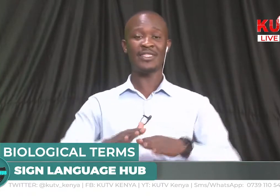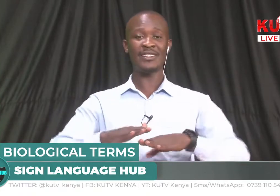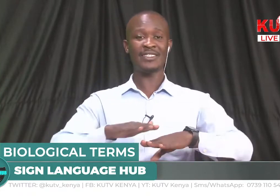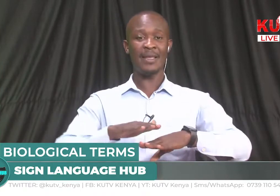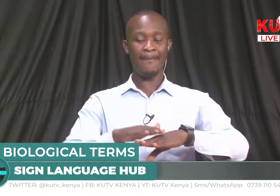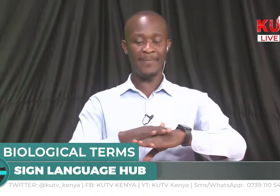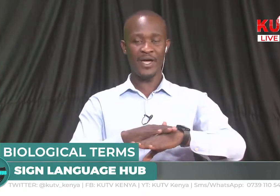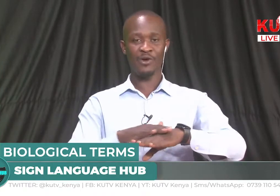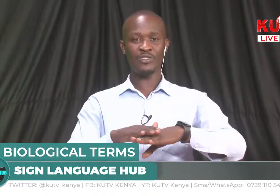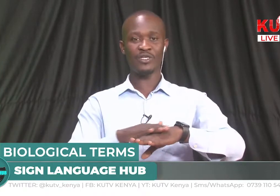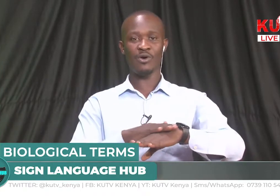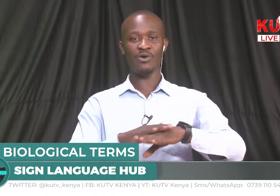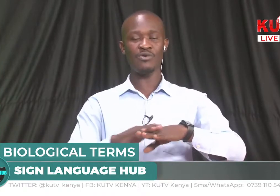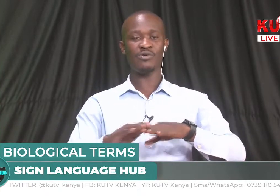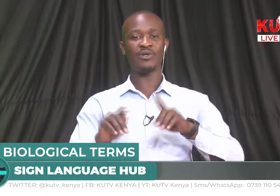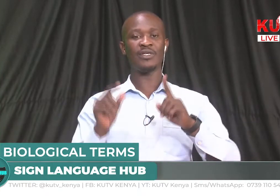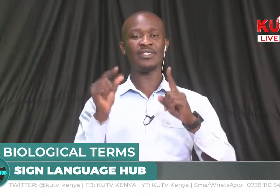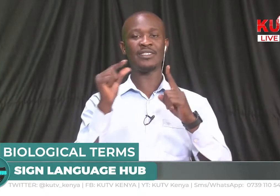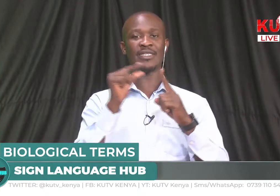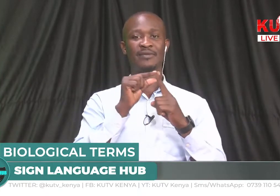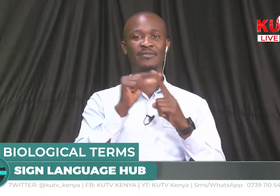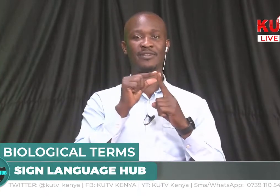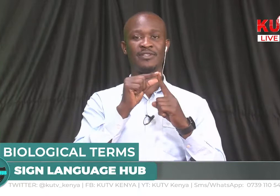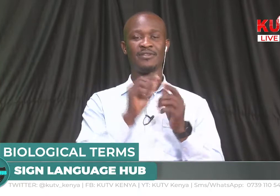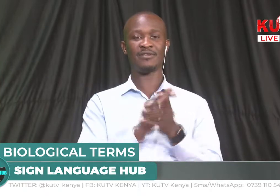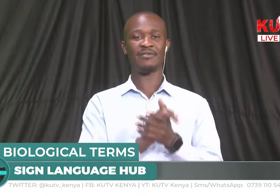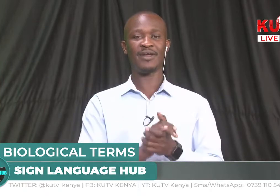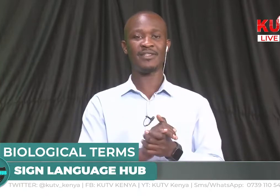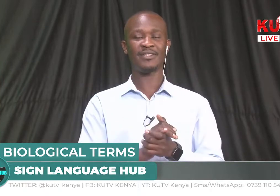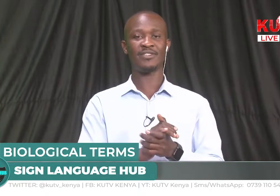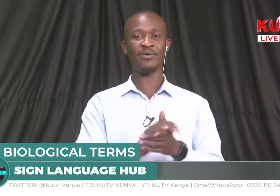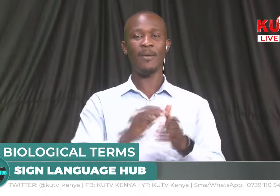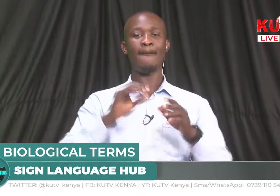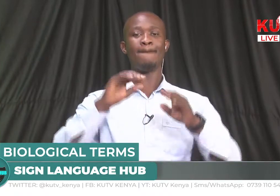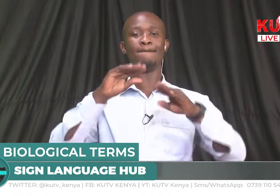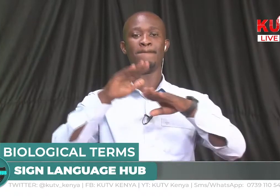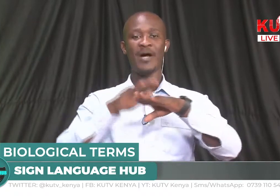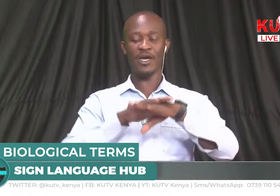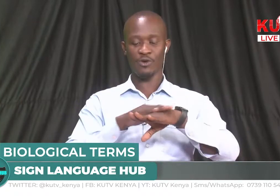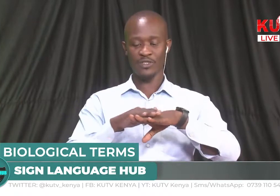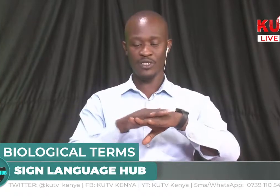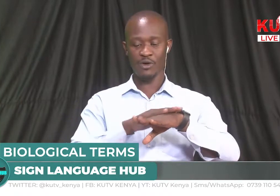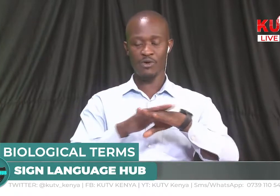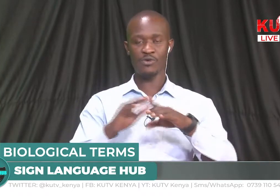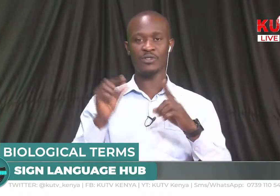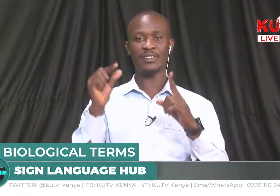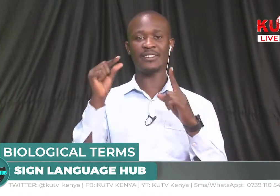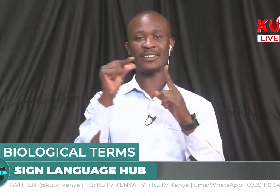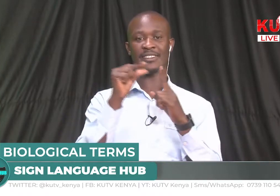is biological terms, all right? So biological